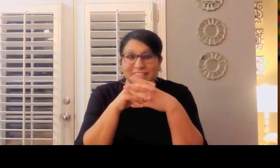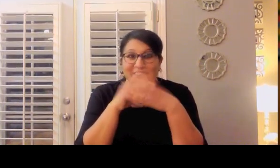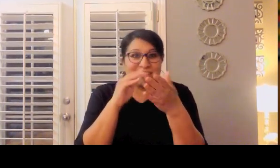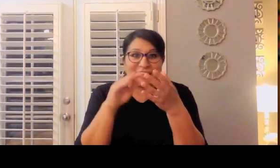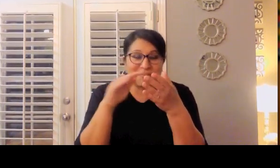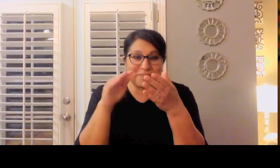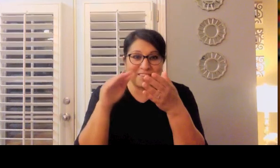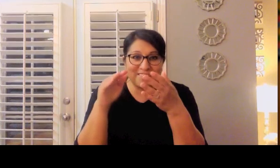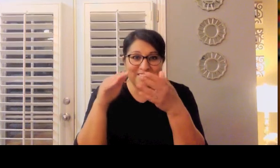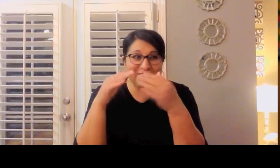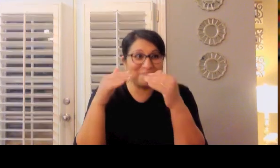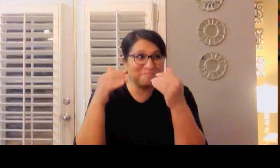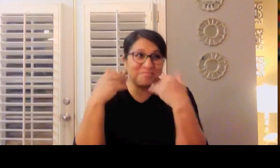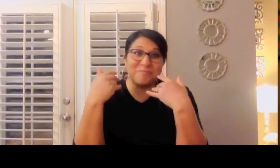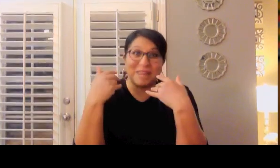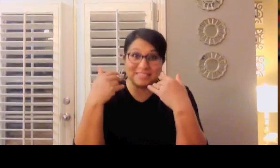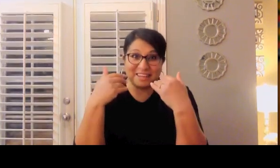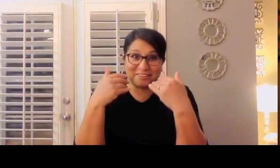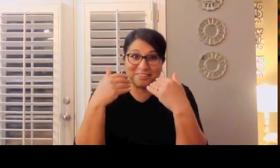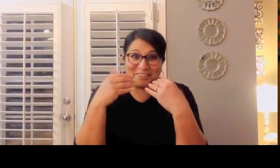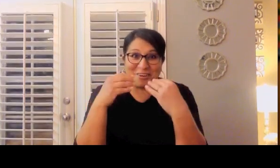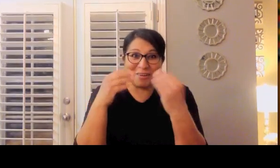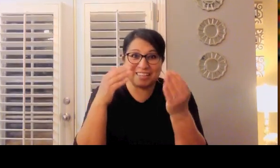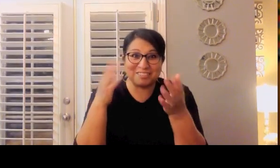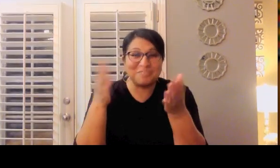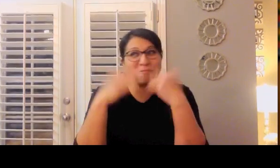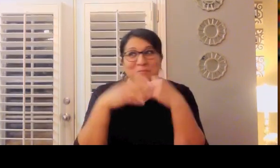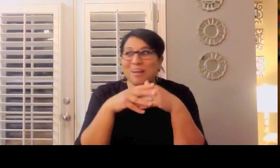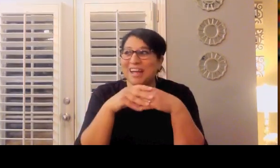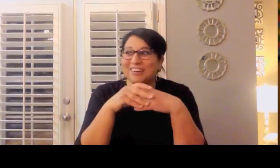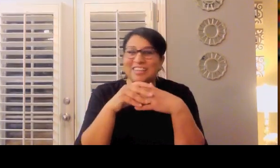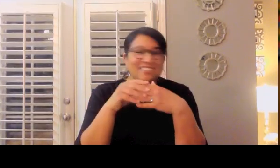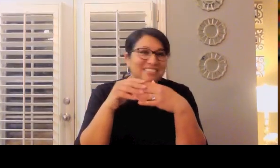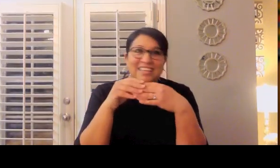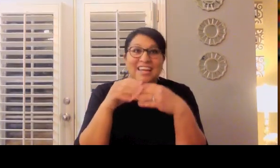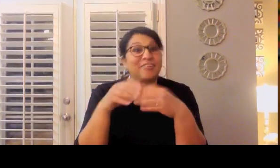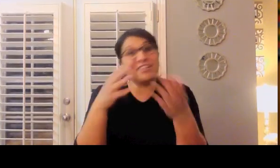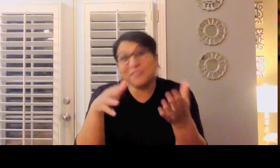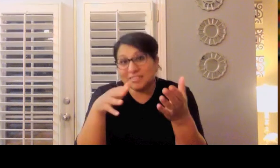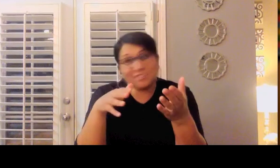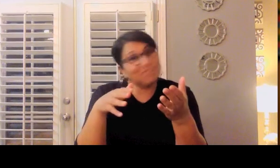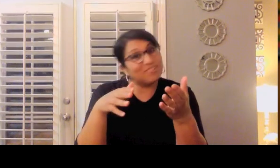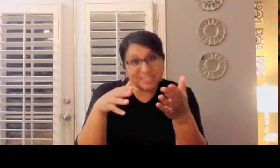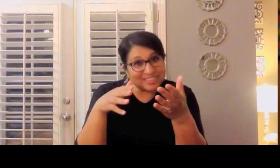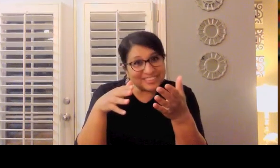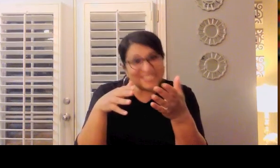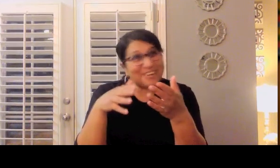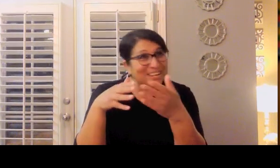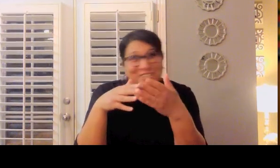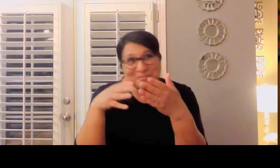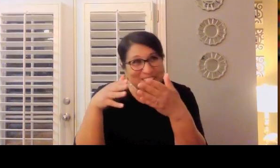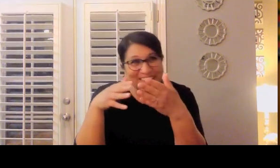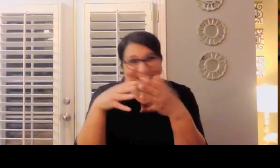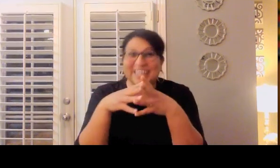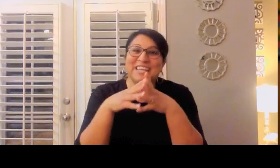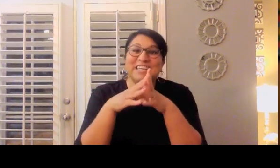the details have to be to my standard, you know? And so the people I hired, I couldn't give up the cookies, you know, I had to do